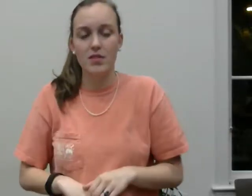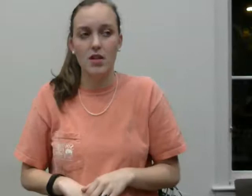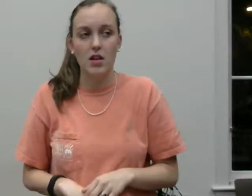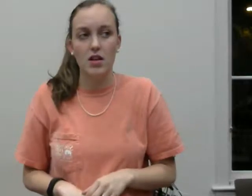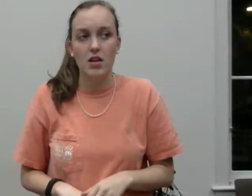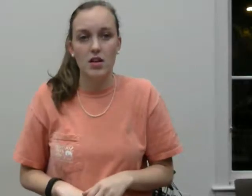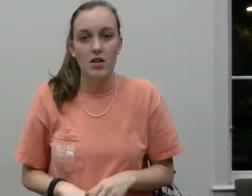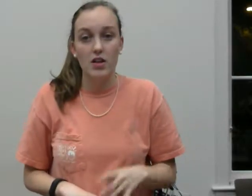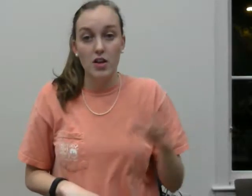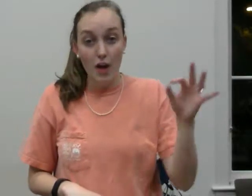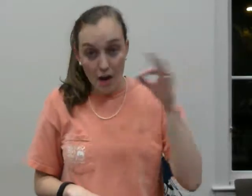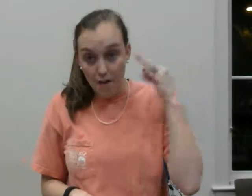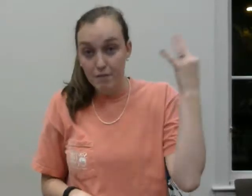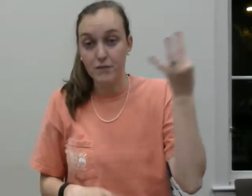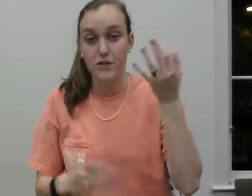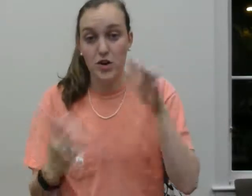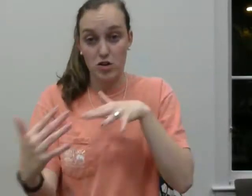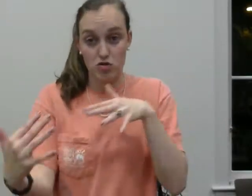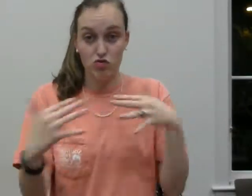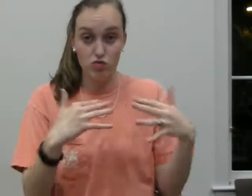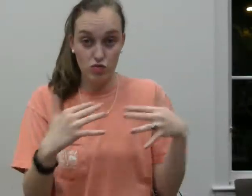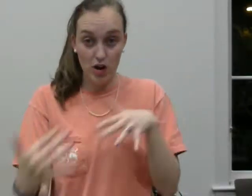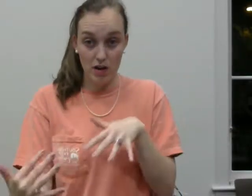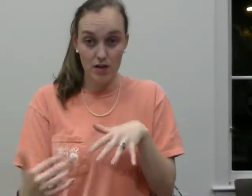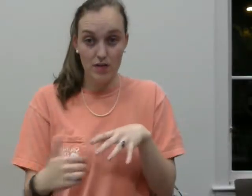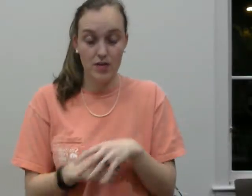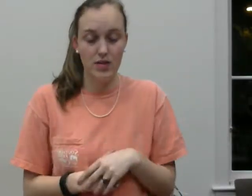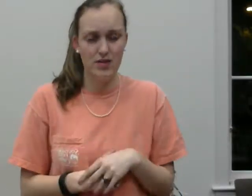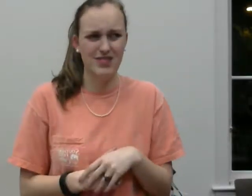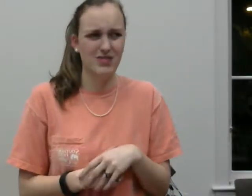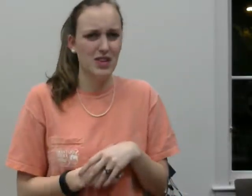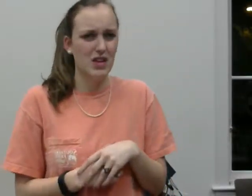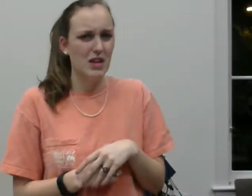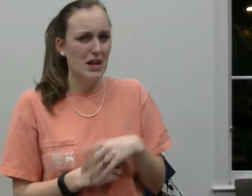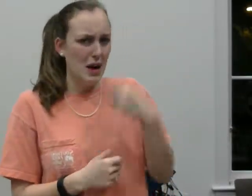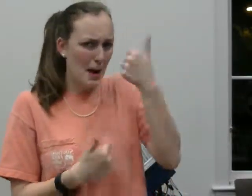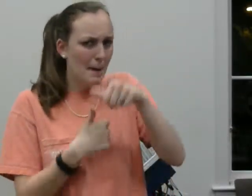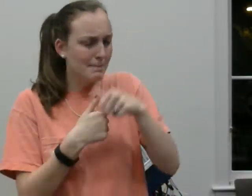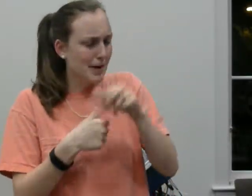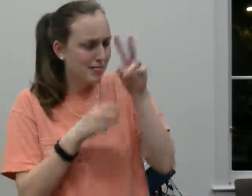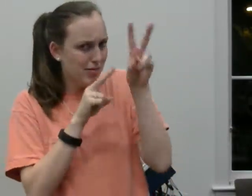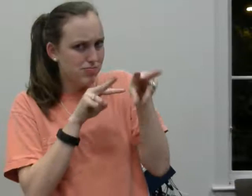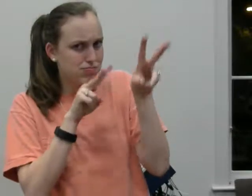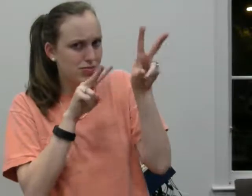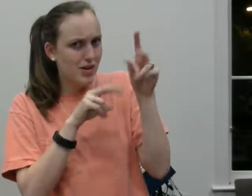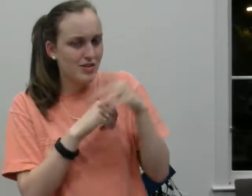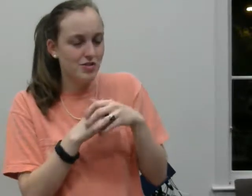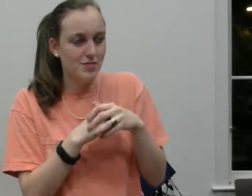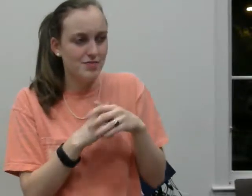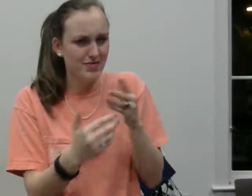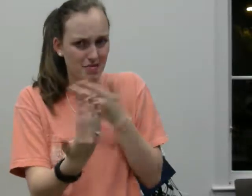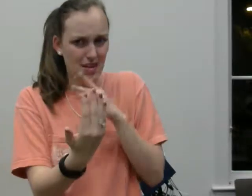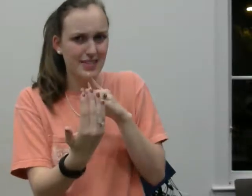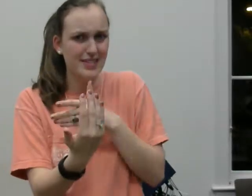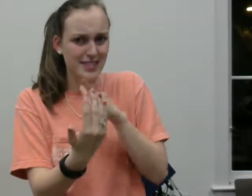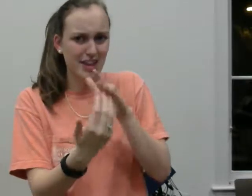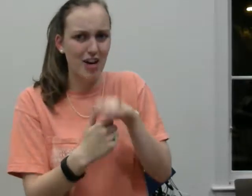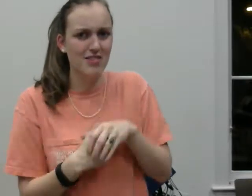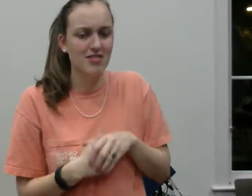the French Revolution. Remember we watched that Bad Romance cover, La, La, Liberté, Égalité, Fraternité. Yeah, Lady